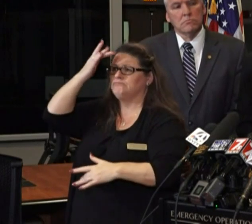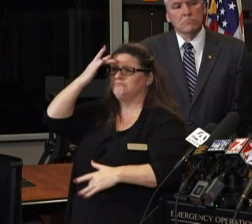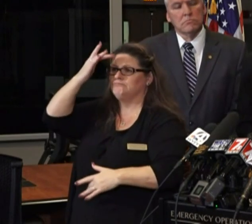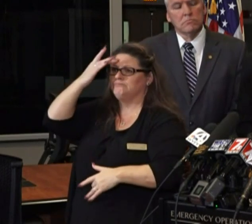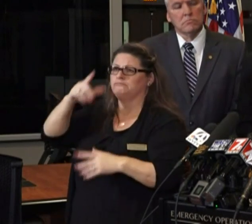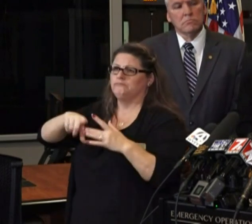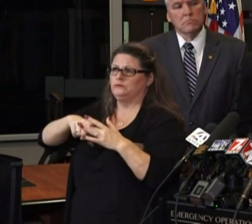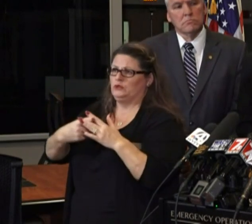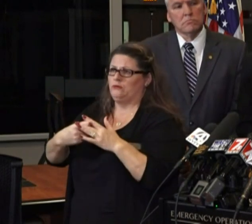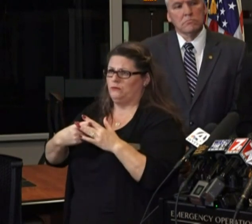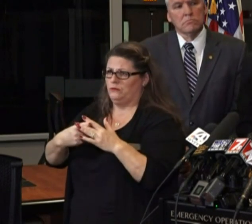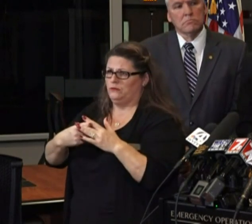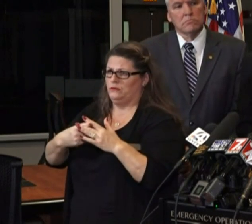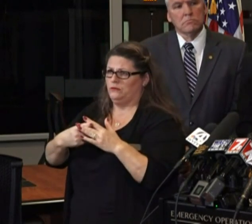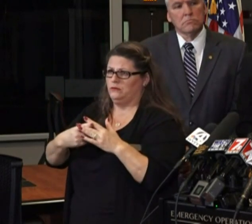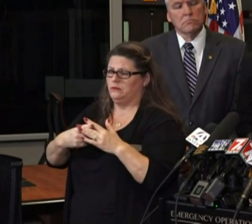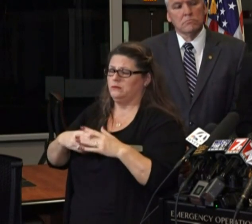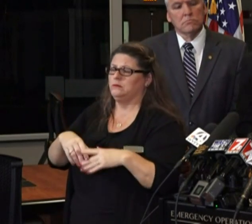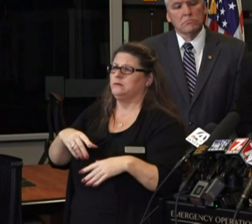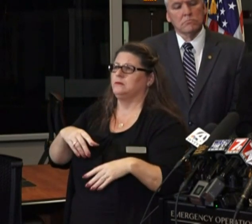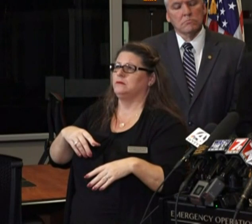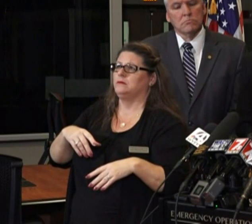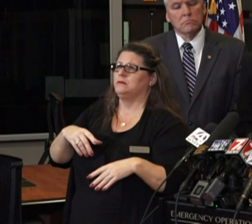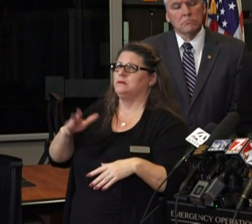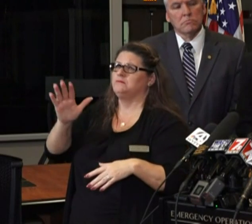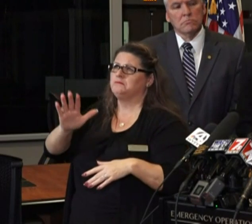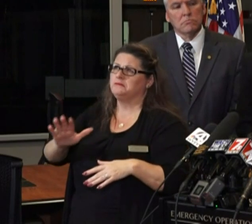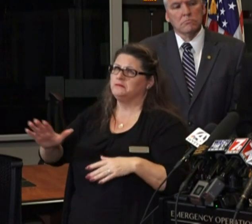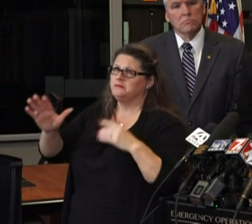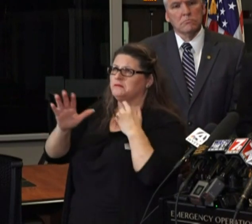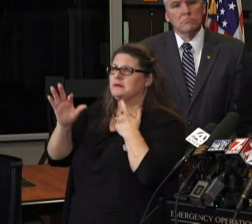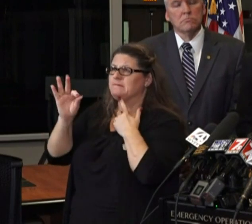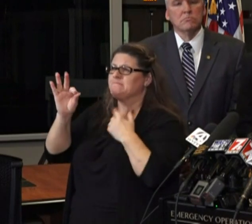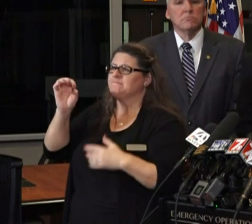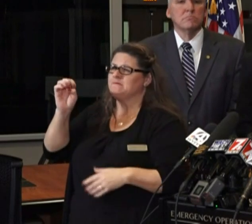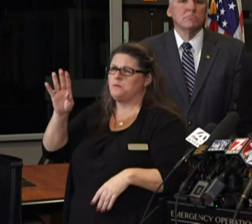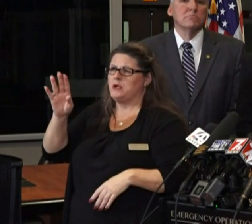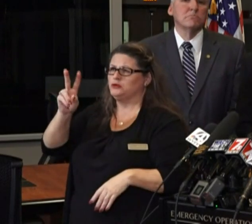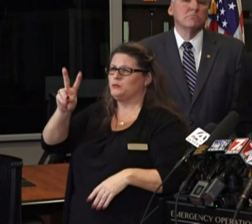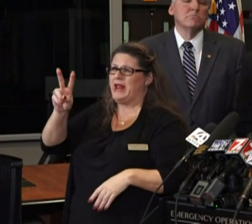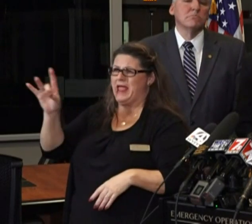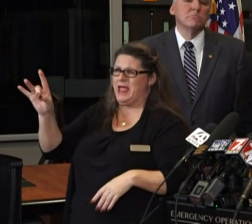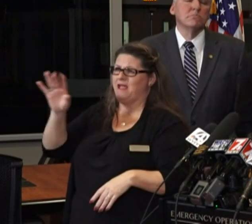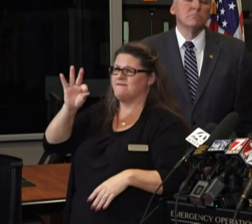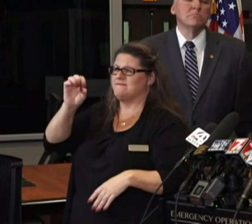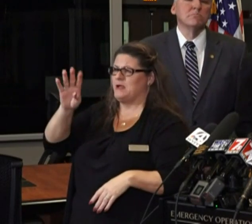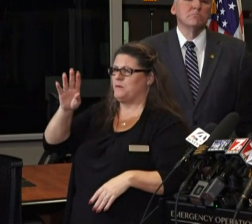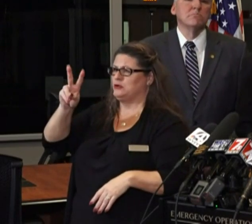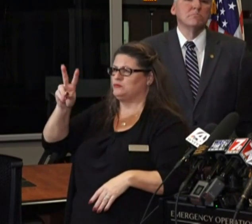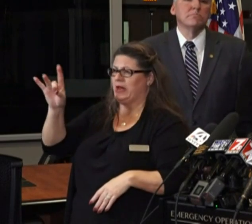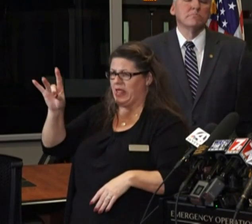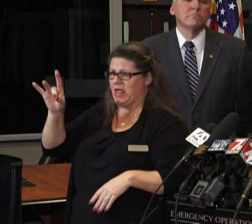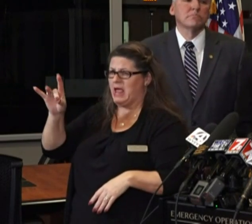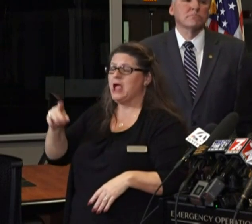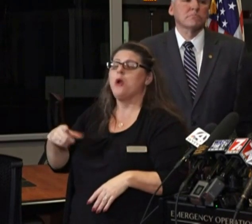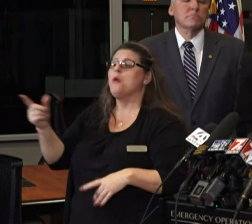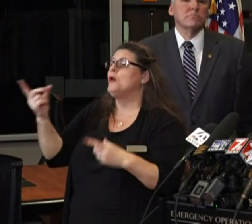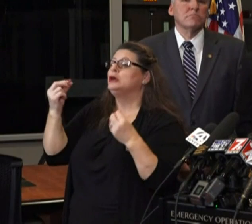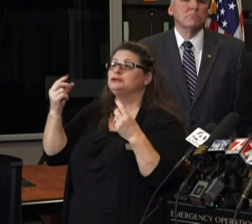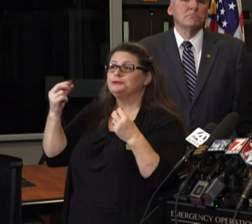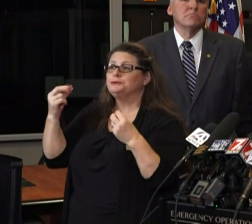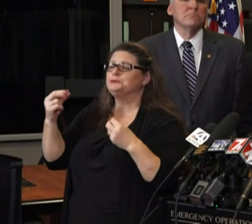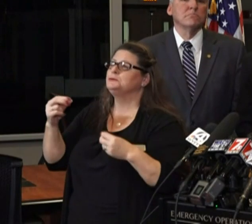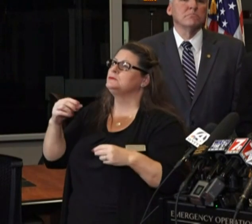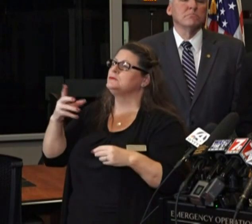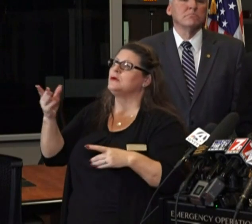she, the onset of illness is believed to be around February the 28th. She first sought care, I believe, on